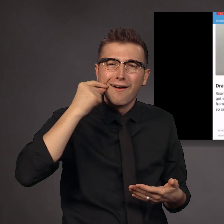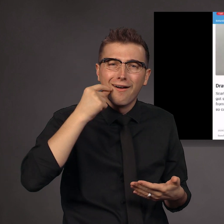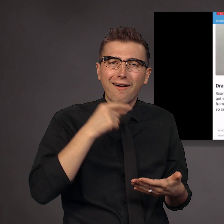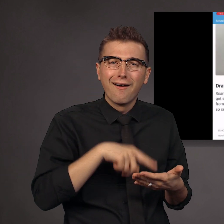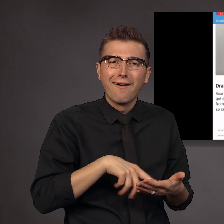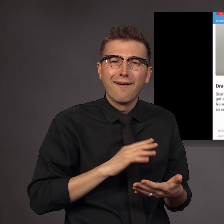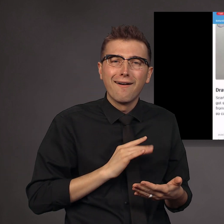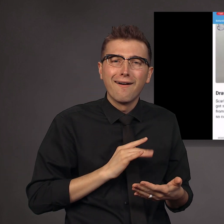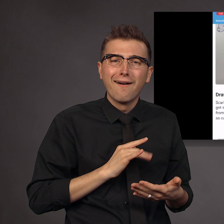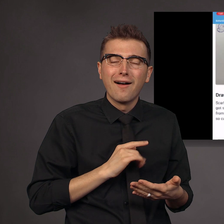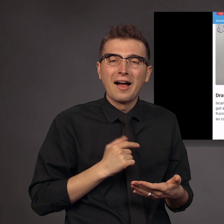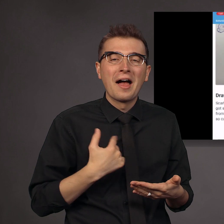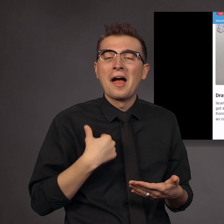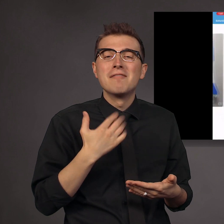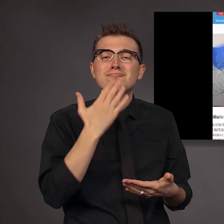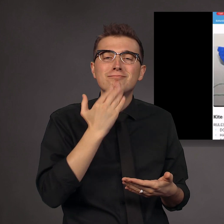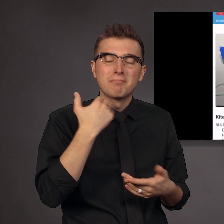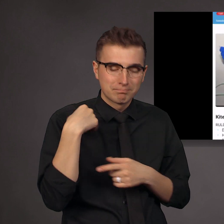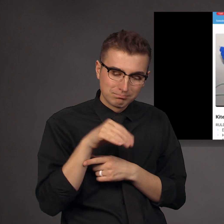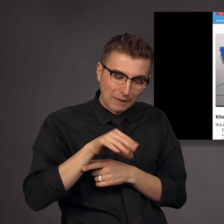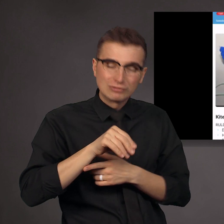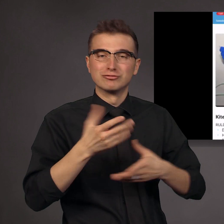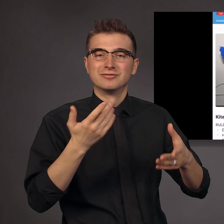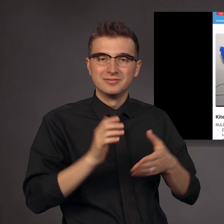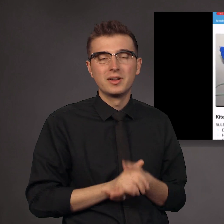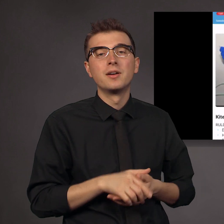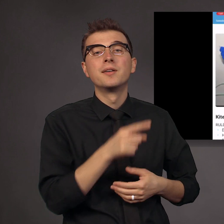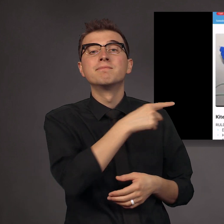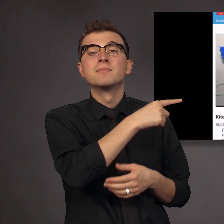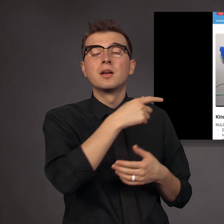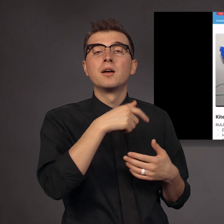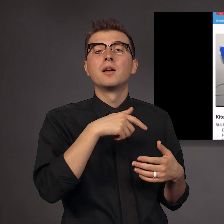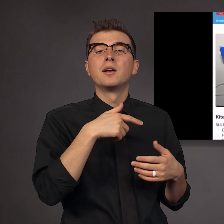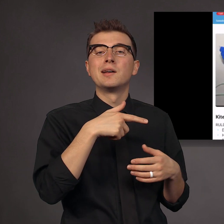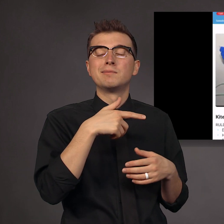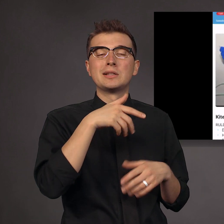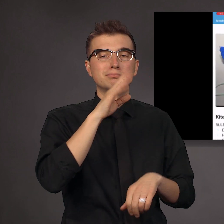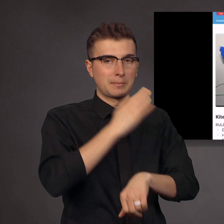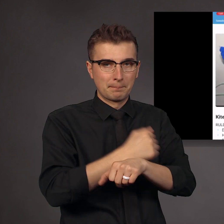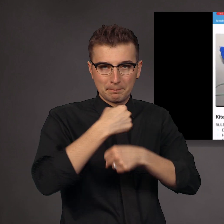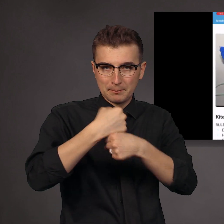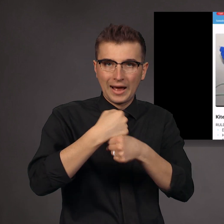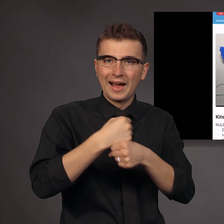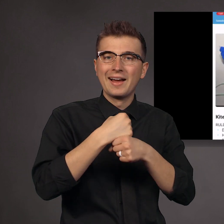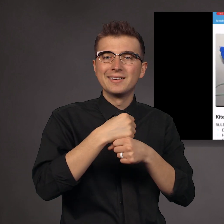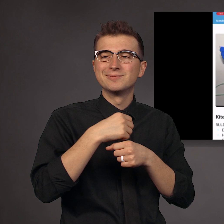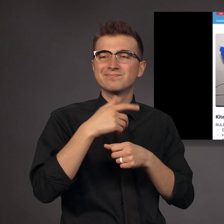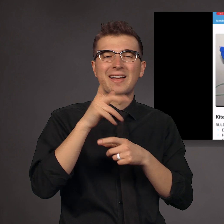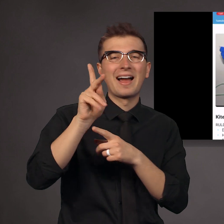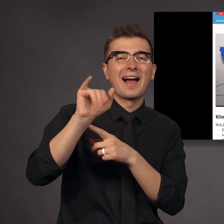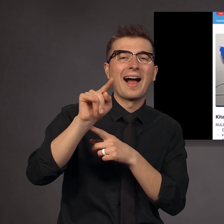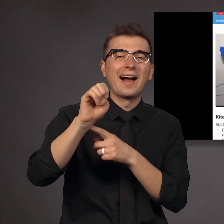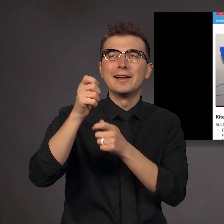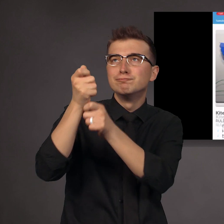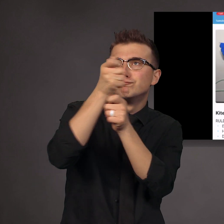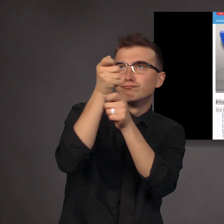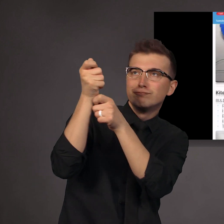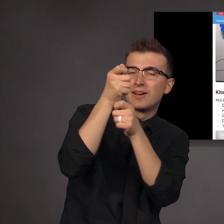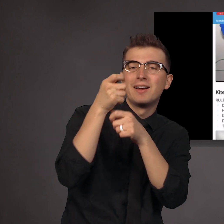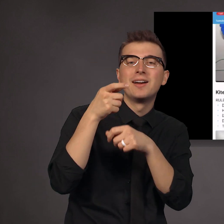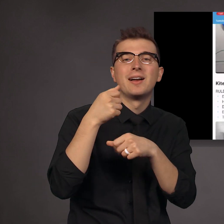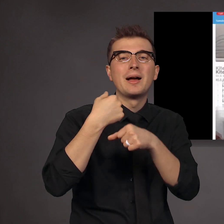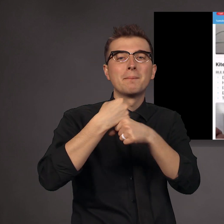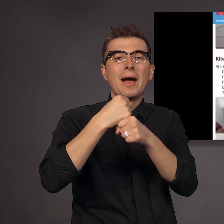And so I thought that was really sweet. This one, she made my daughter made this little kite, and